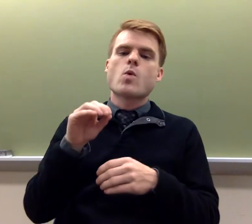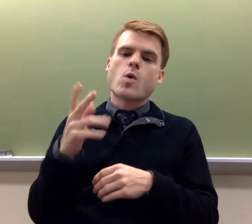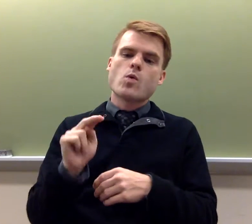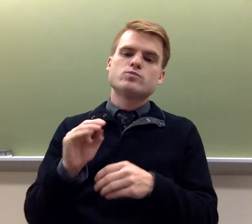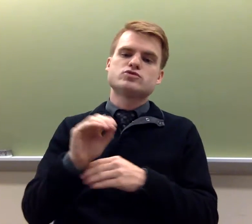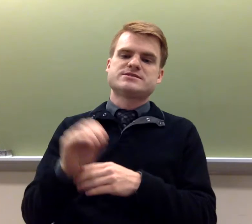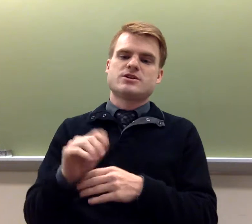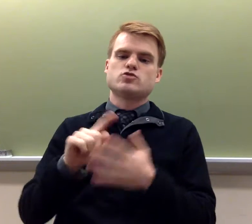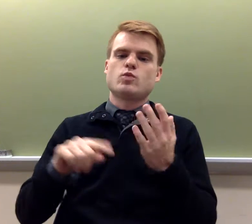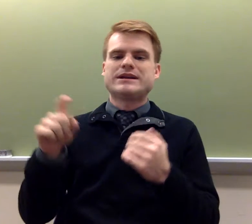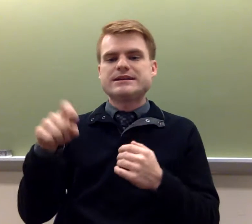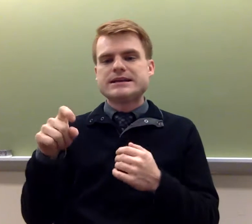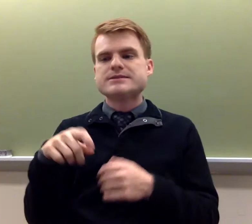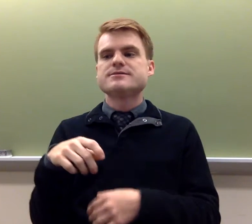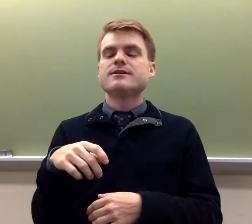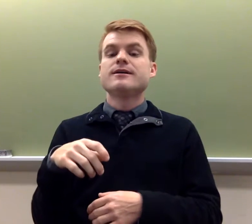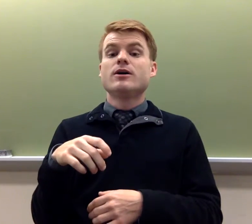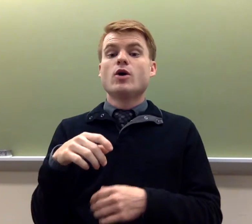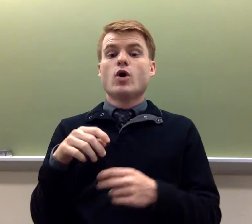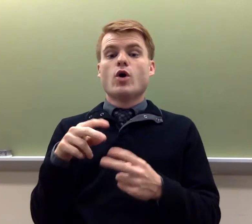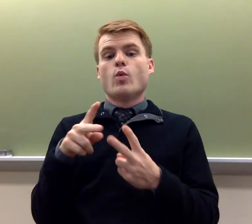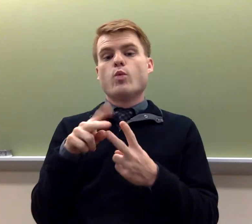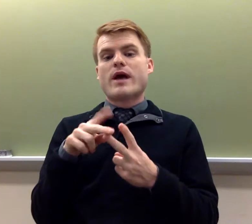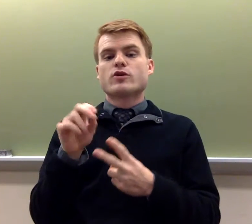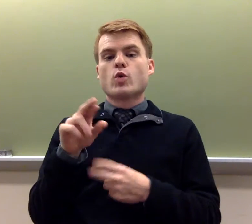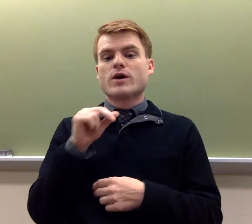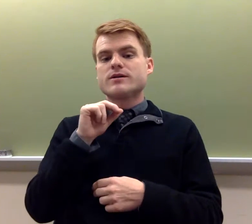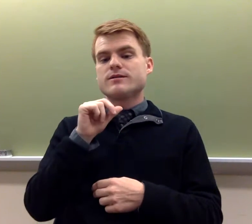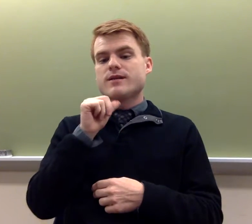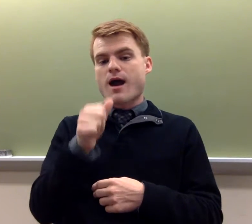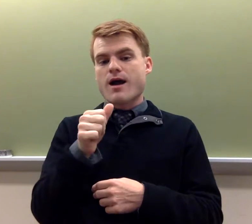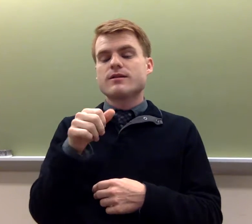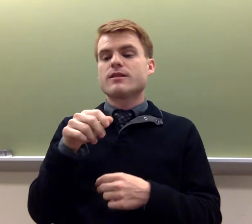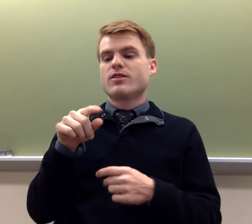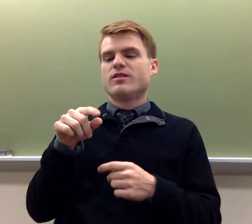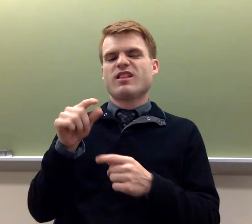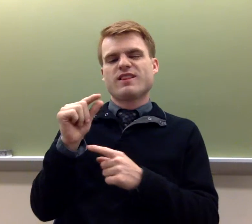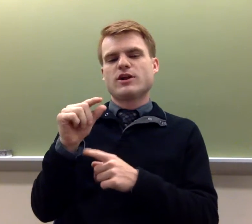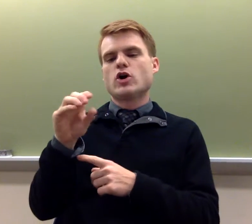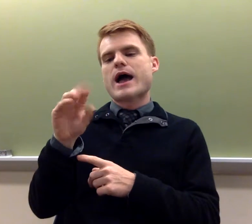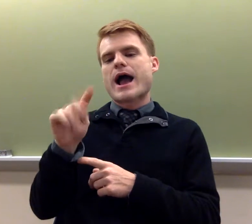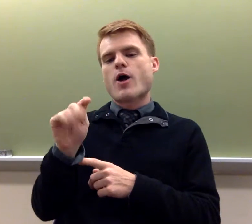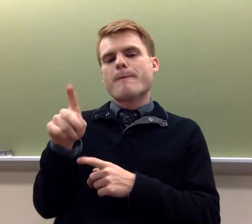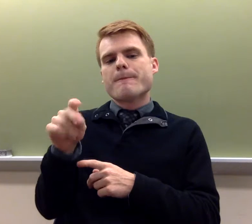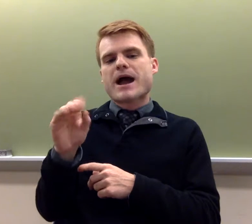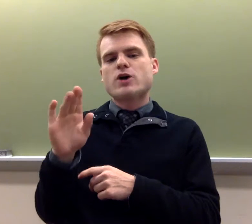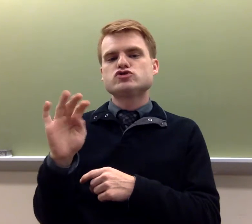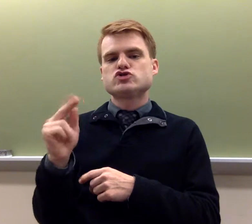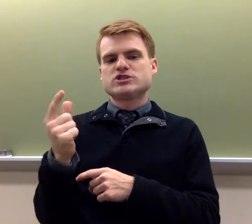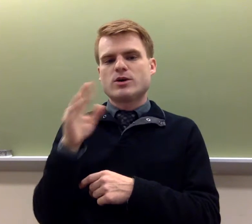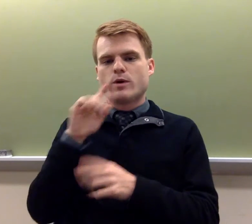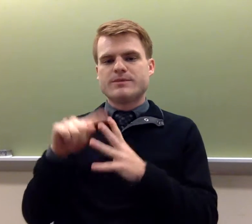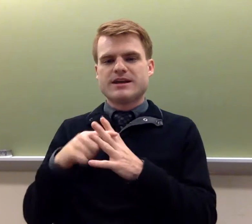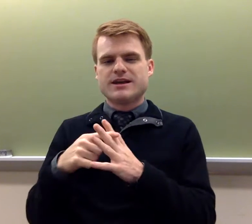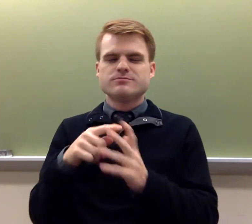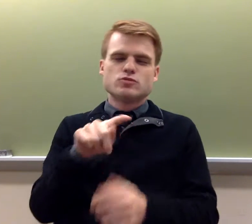what it needs and whether or not these little outpouchings will begin. These cysts, these tumors will begin. Now, if